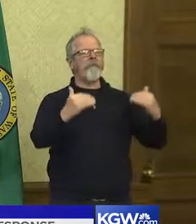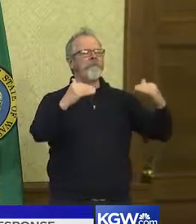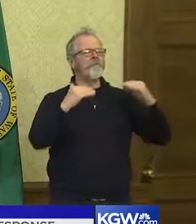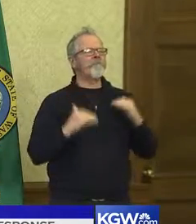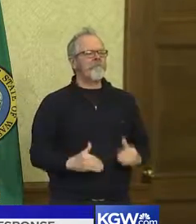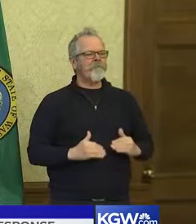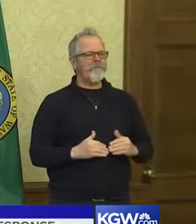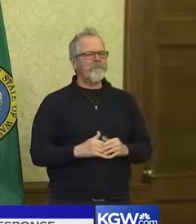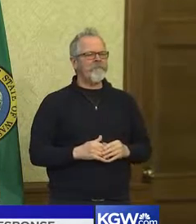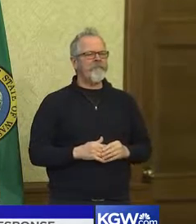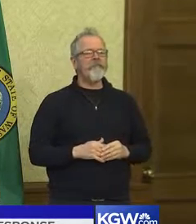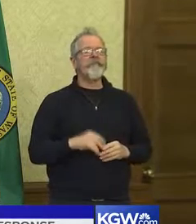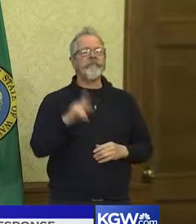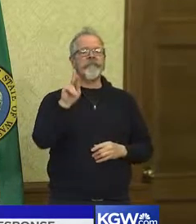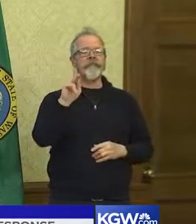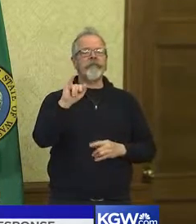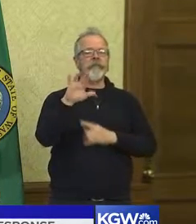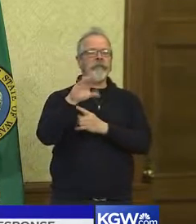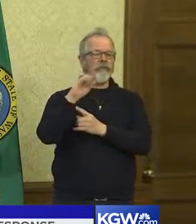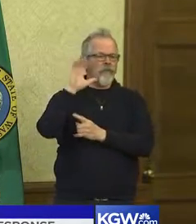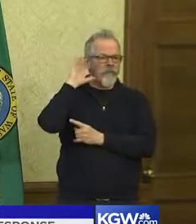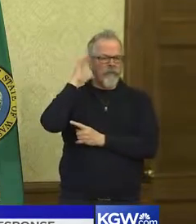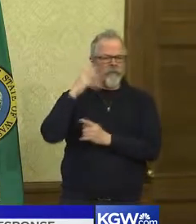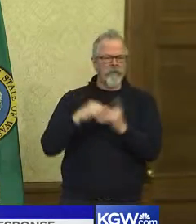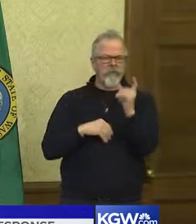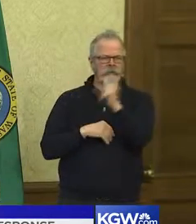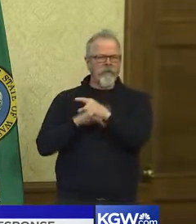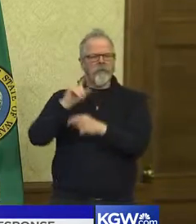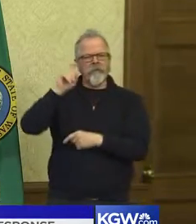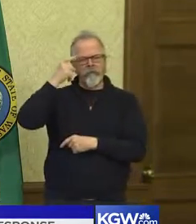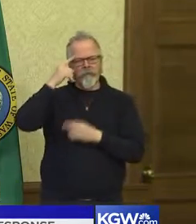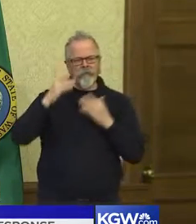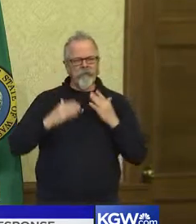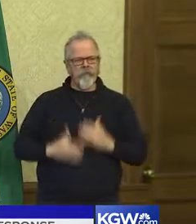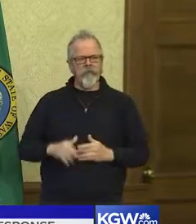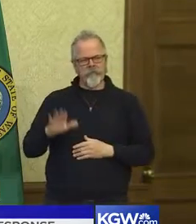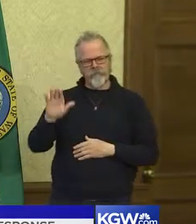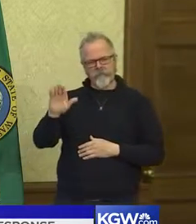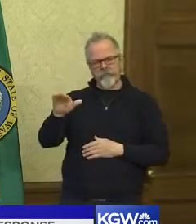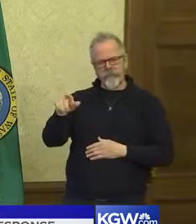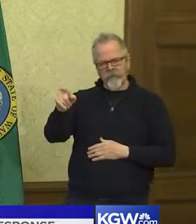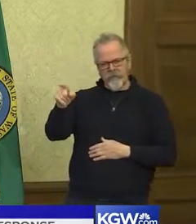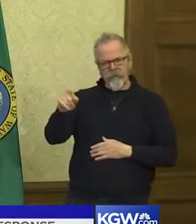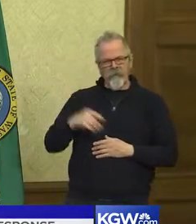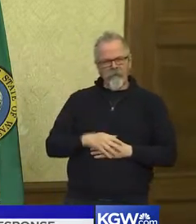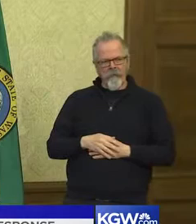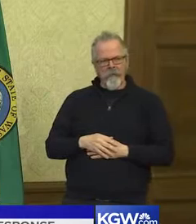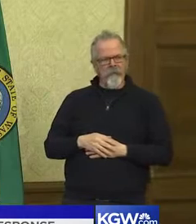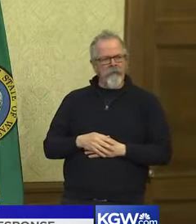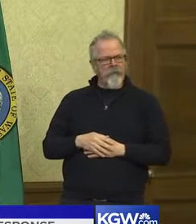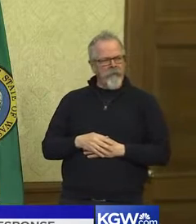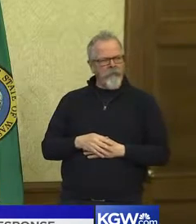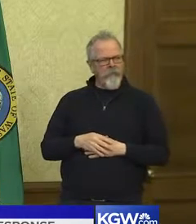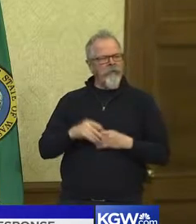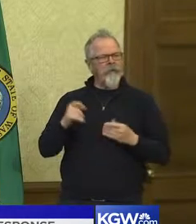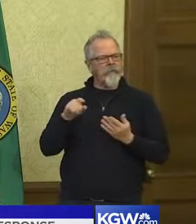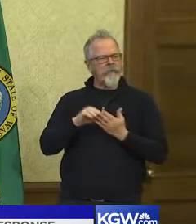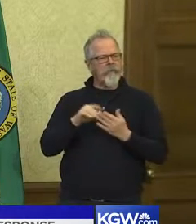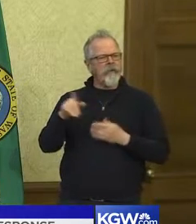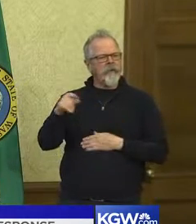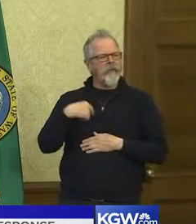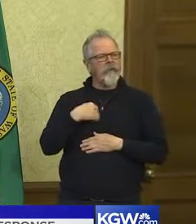to an earlier question, I'm wondering if you could describe the specific metric that you're looking for regarding testing and growth. So is